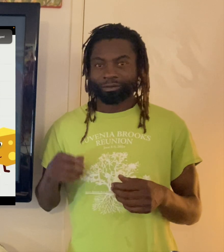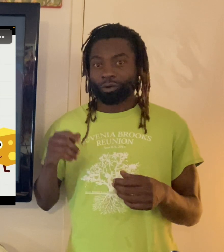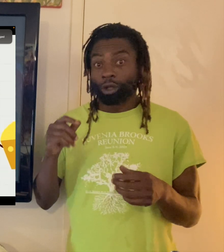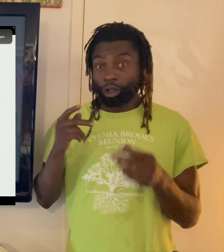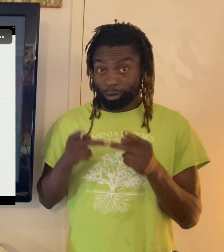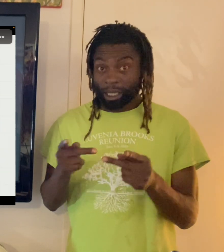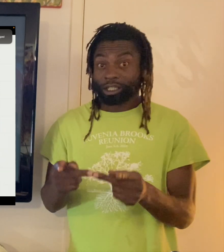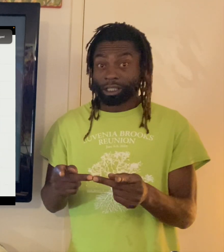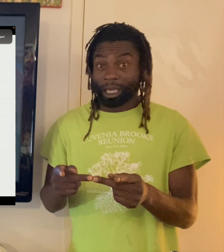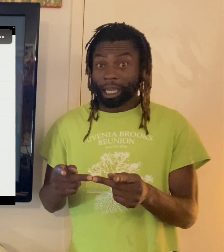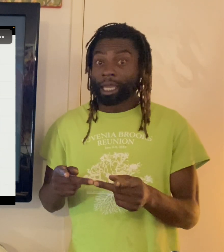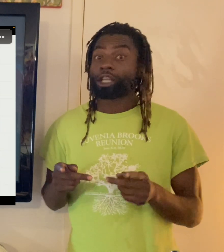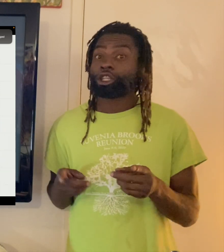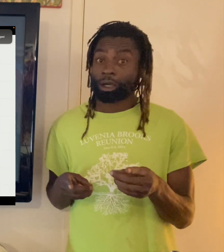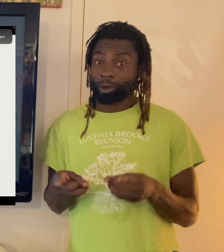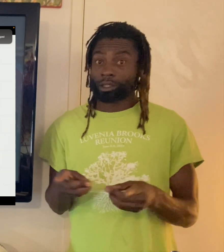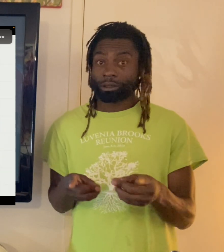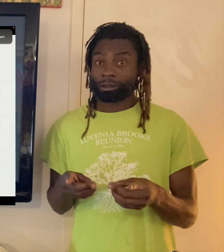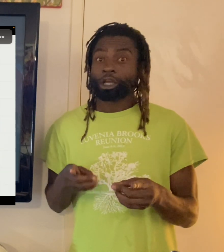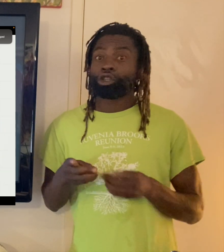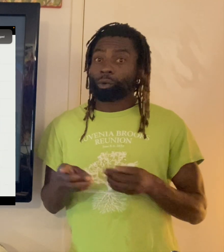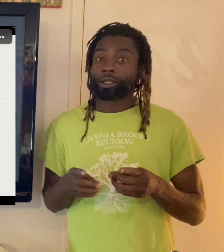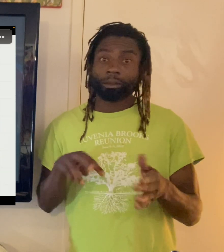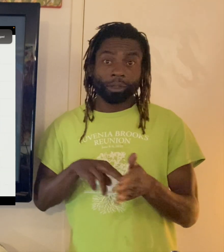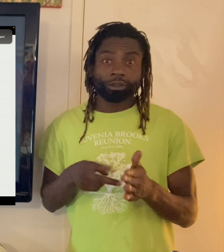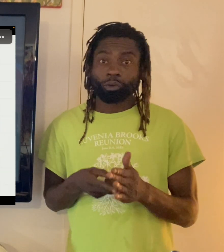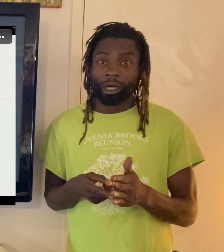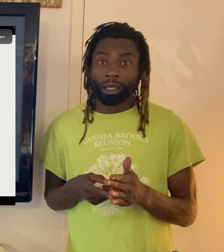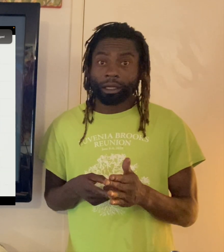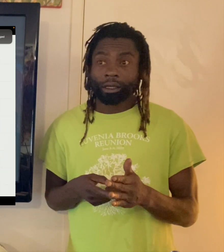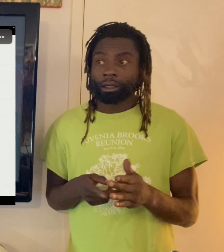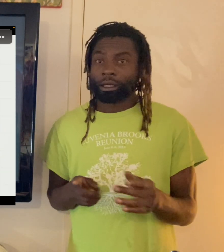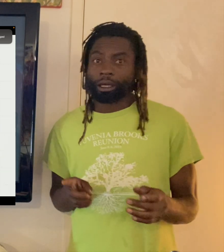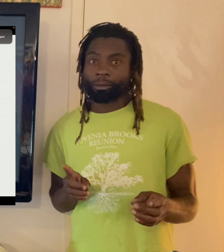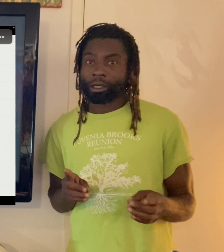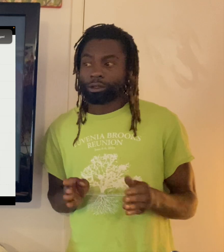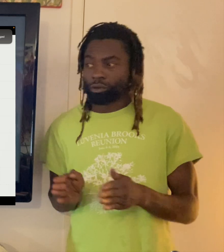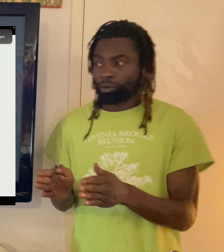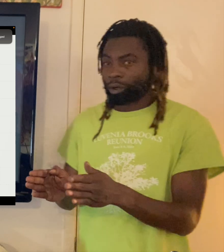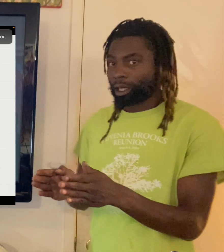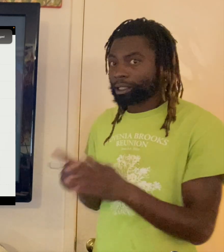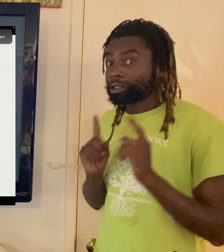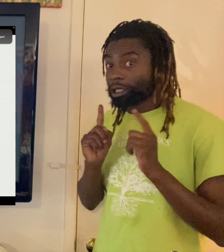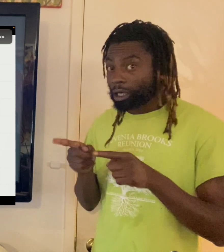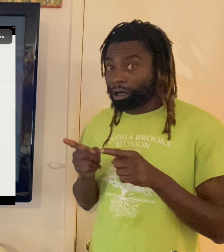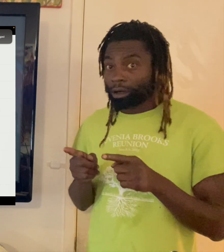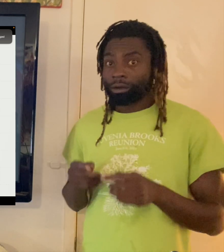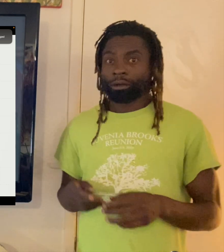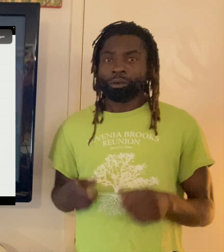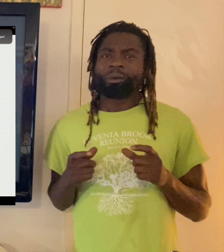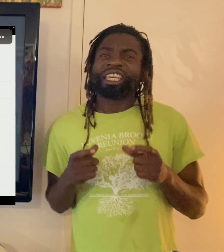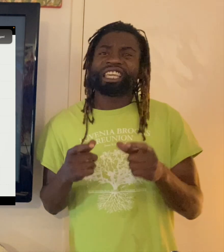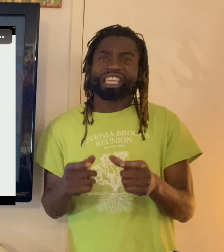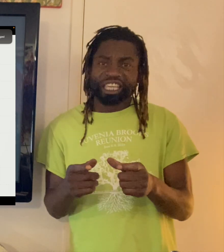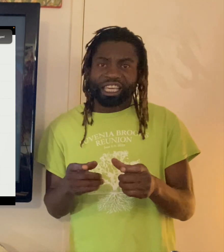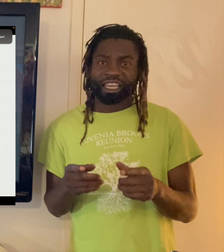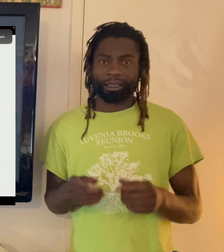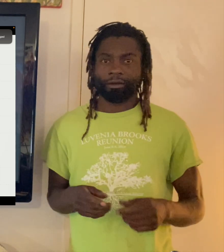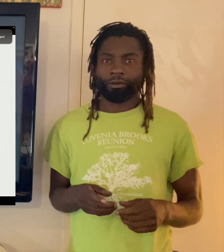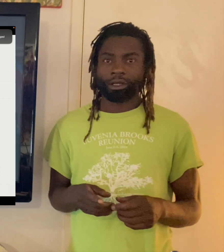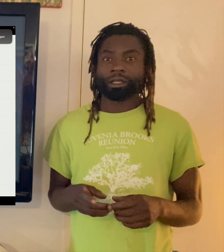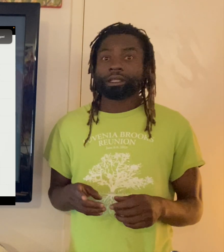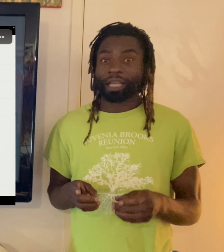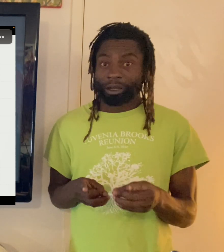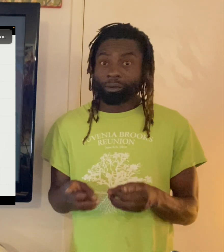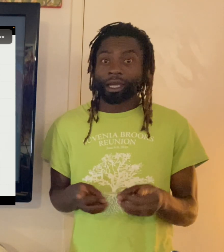Directions. Directions are ways to go. And when we give directions, we tell someone with our